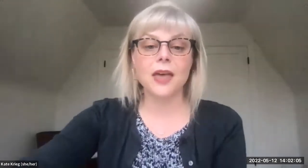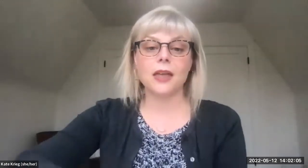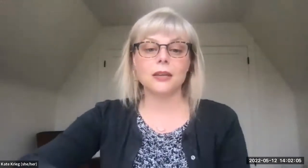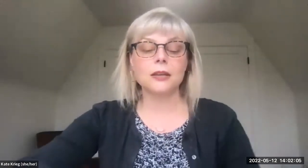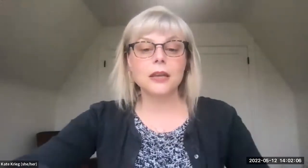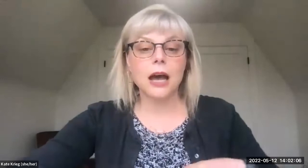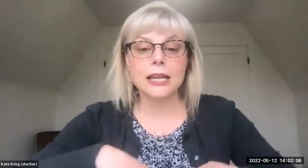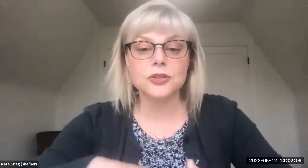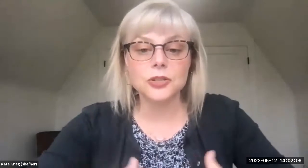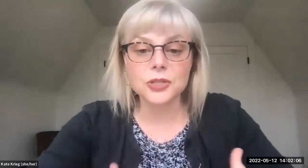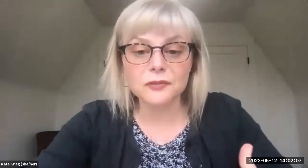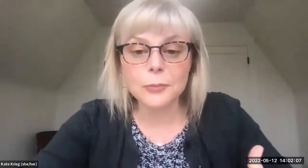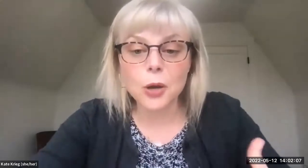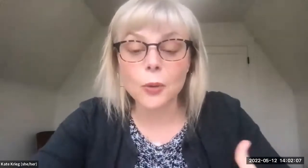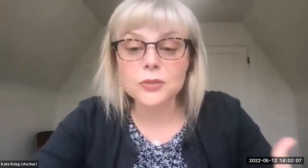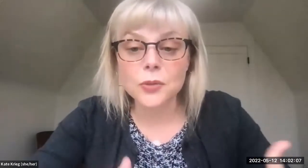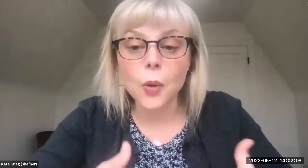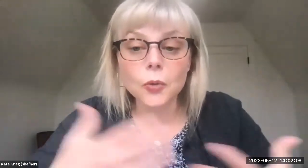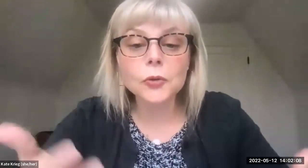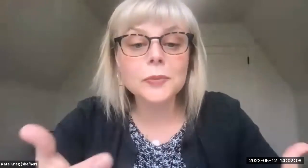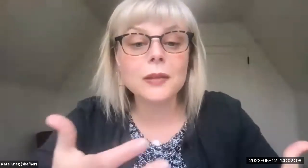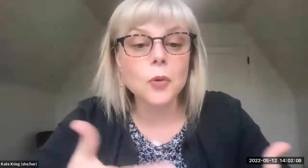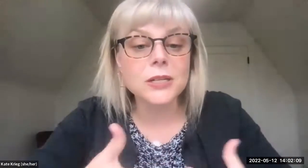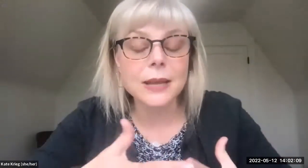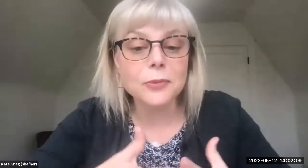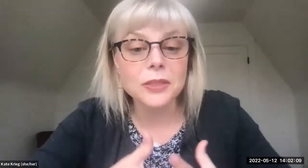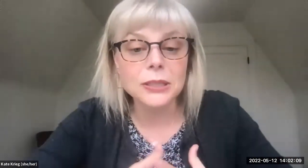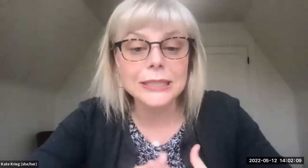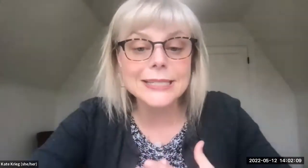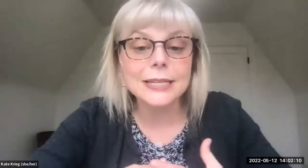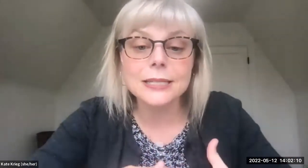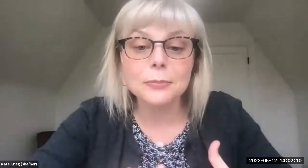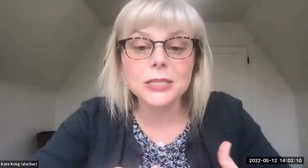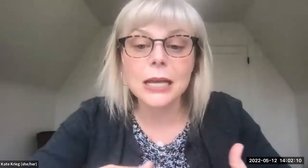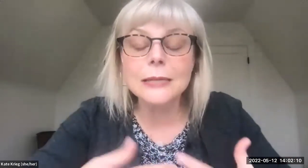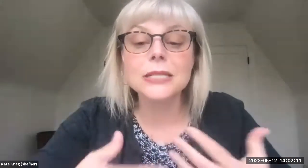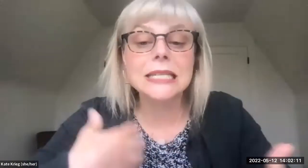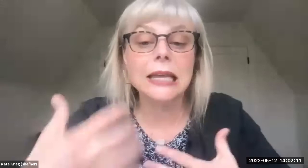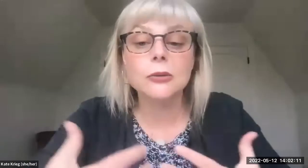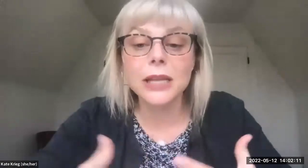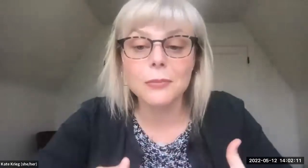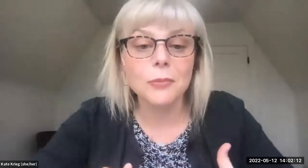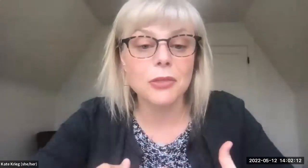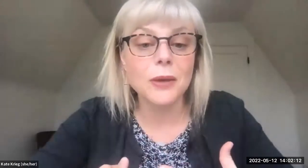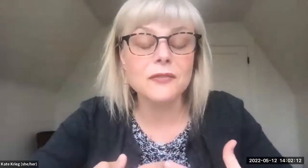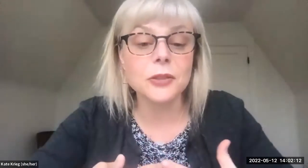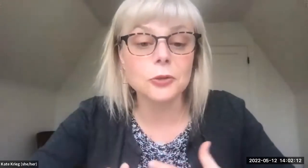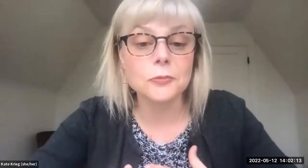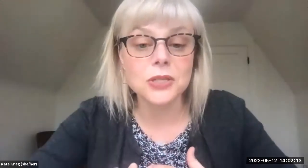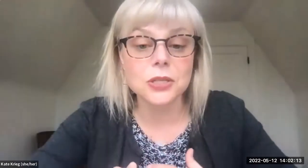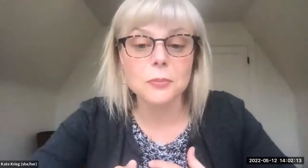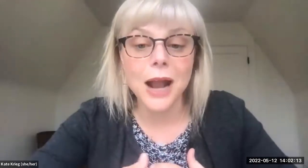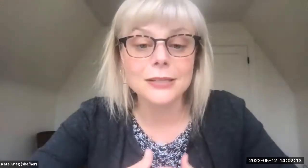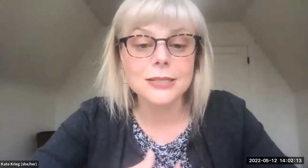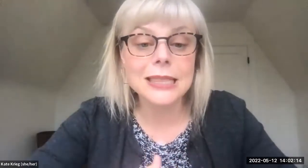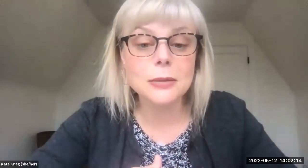And then I introduced the framework once with the whole group and then more in depth with the leads at a separate time. And together we came up with a way for the group